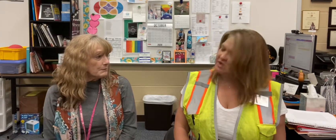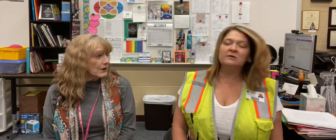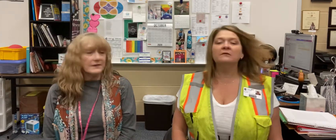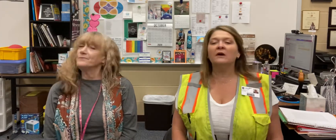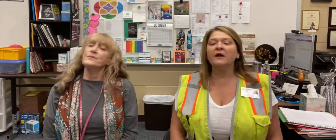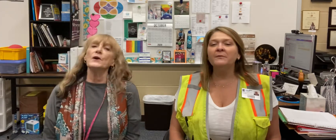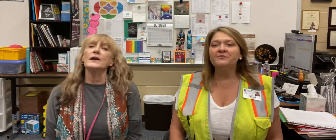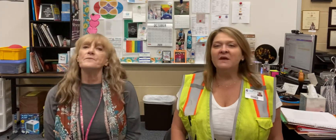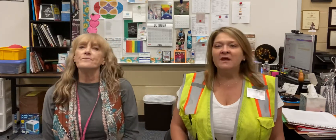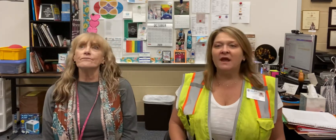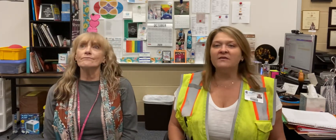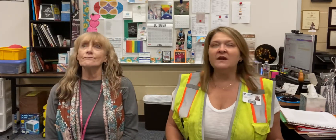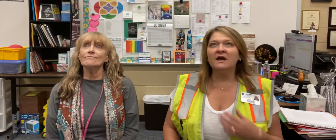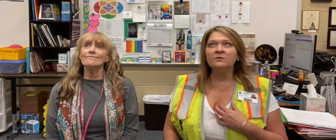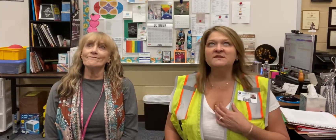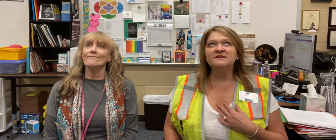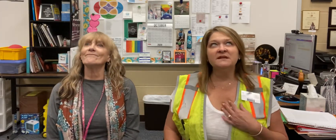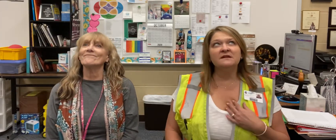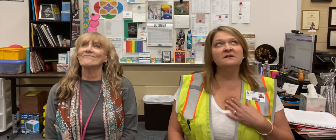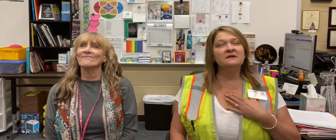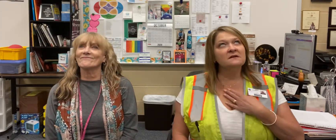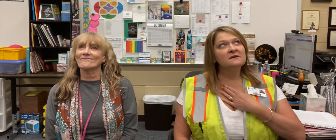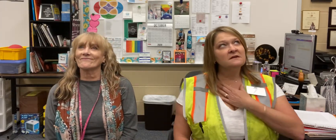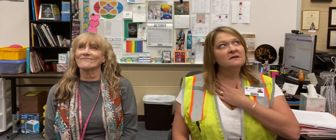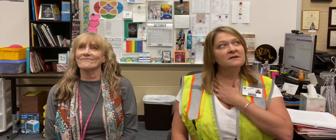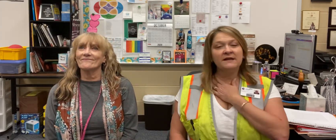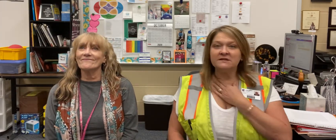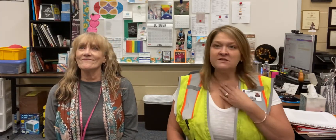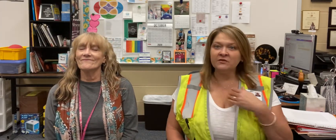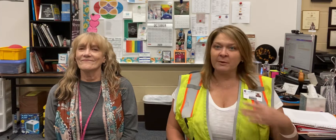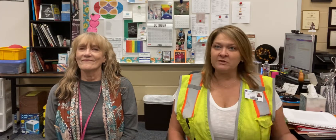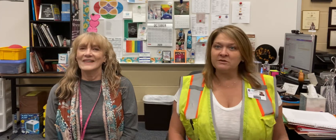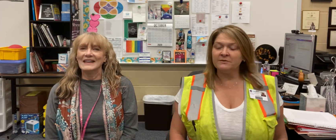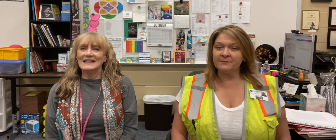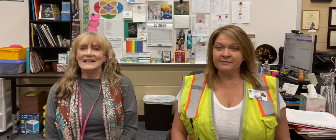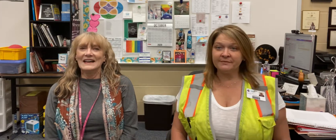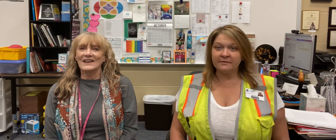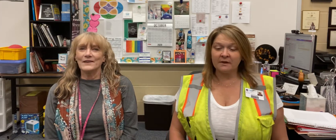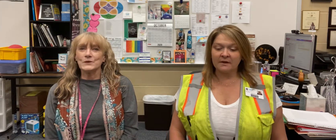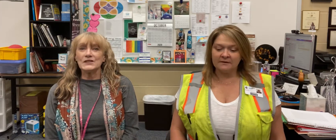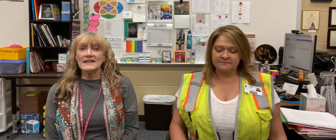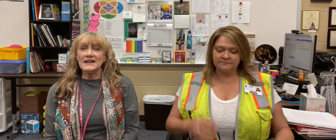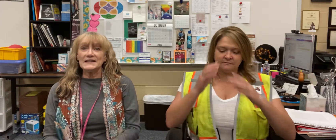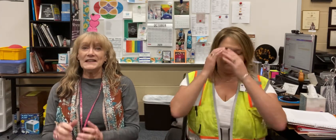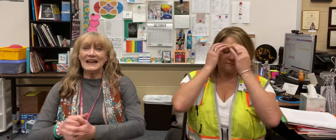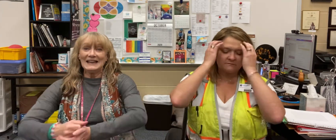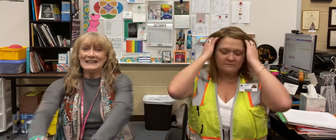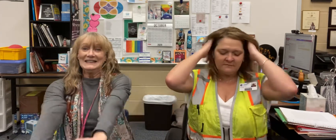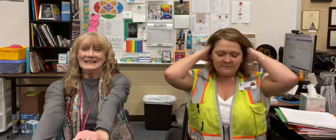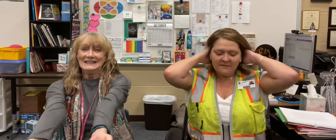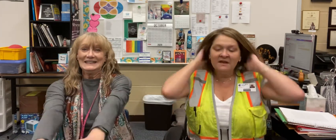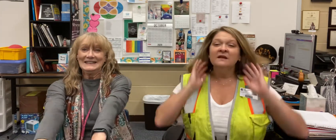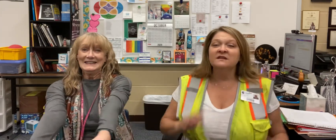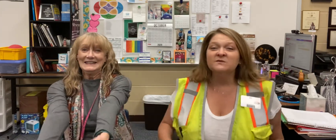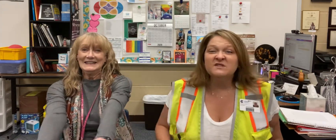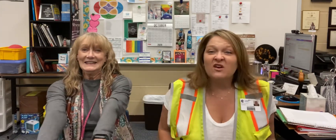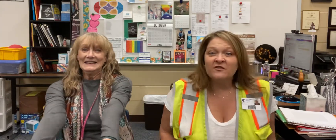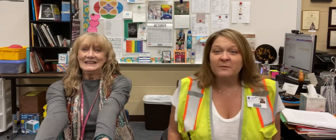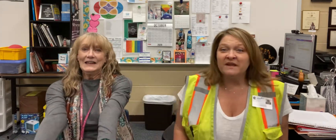Bright? Okay. Okay. And then I will sing Land of the Silver Birch. All right. Wish us luck. This one's hard for me. Oh,